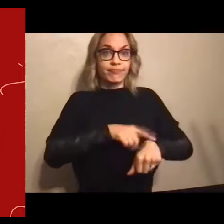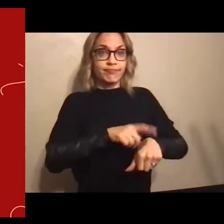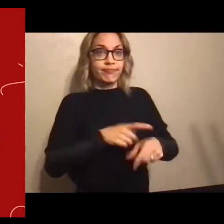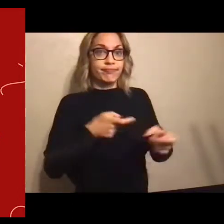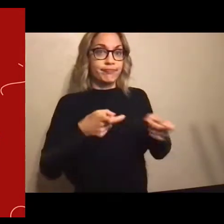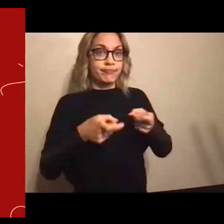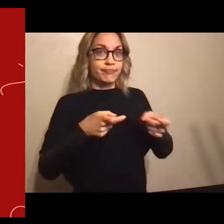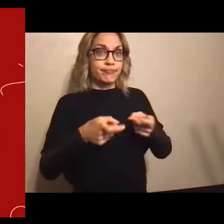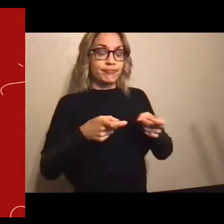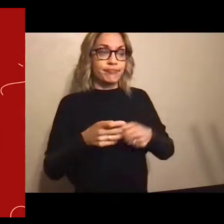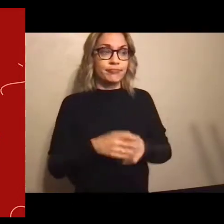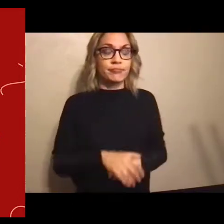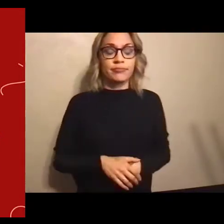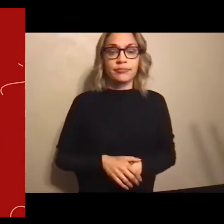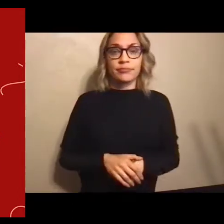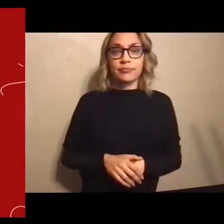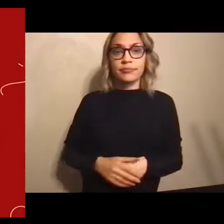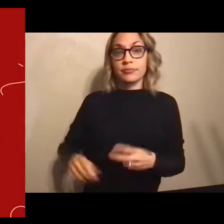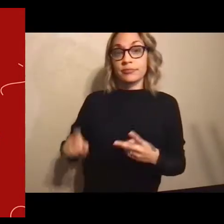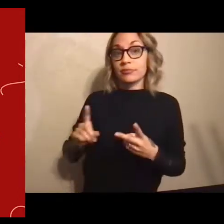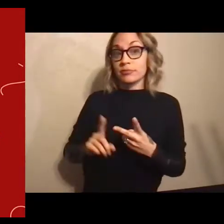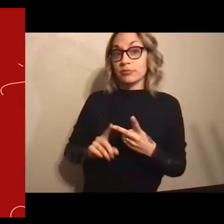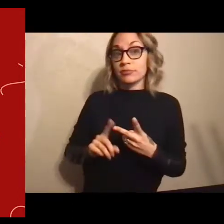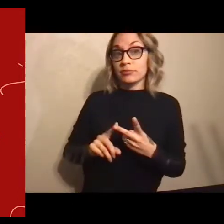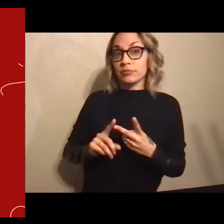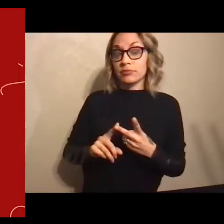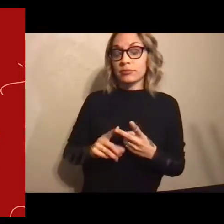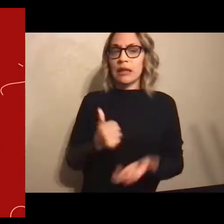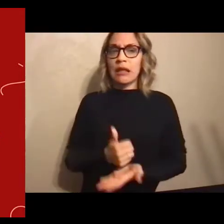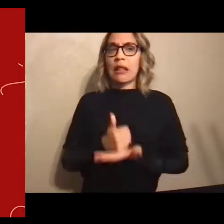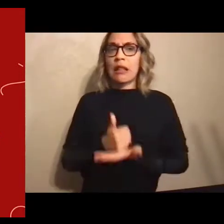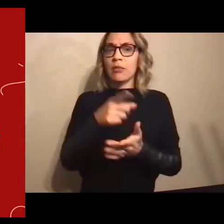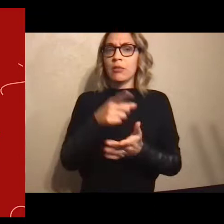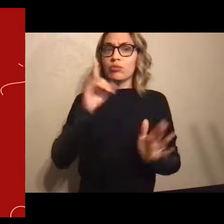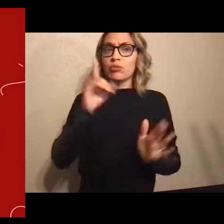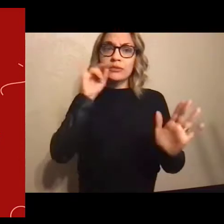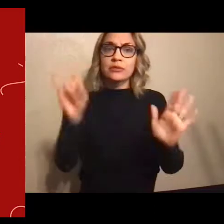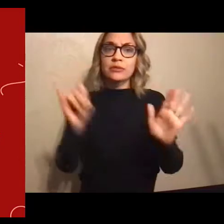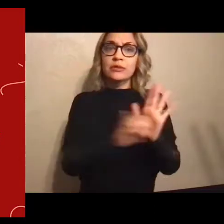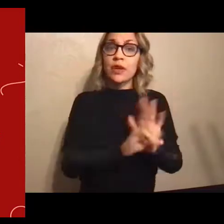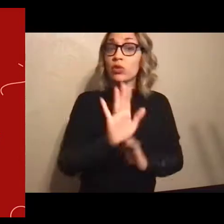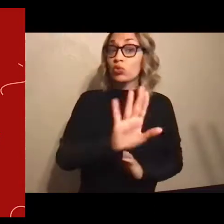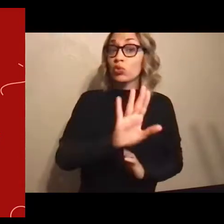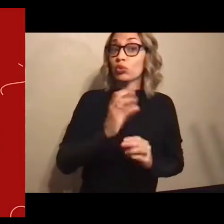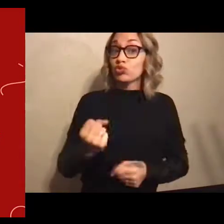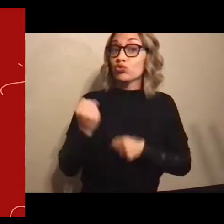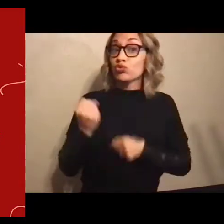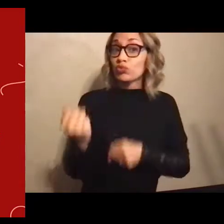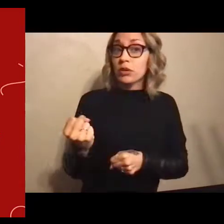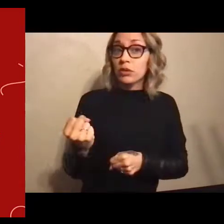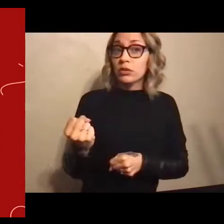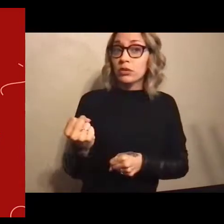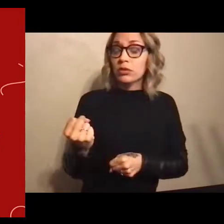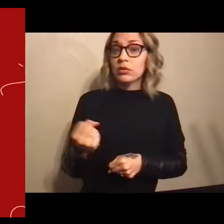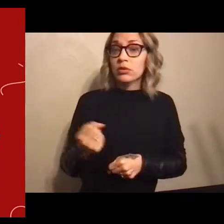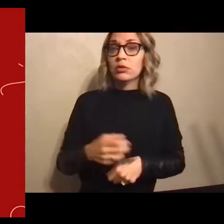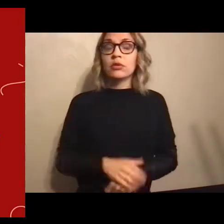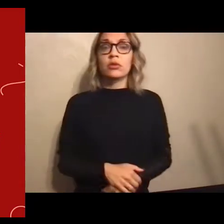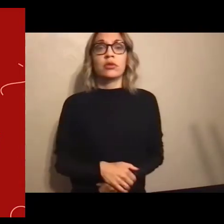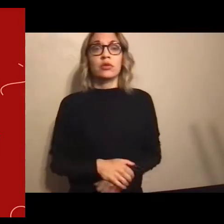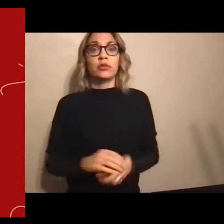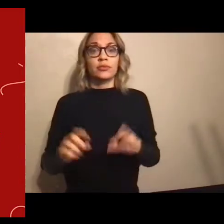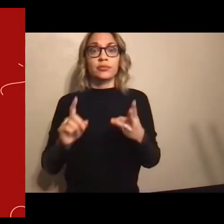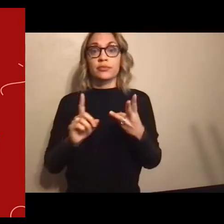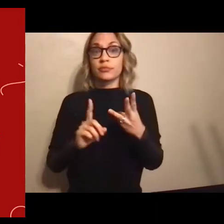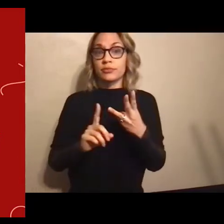you understand your weaknesses when it comes to time management. Second, I'll help you identify your strengths